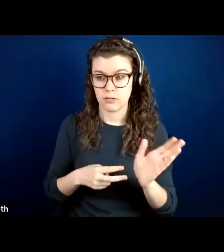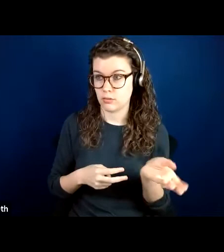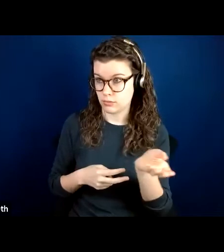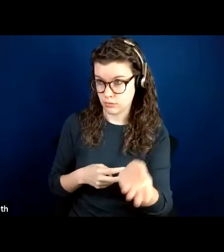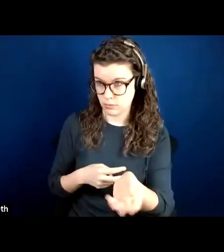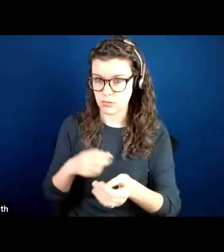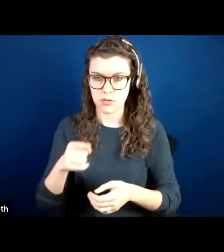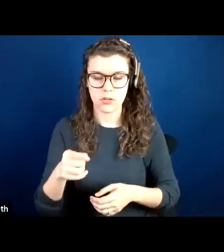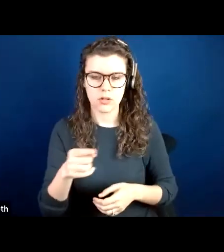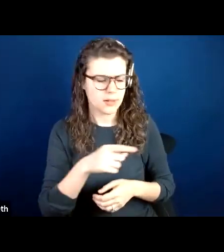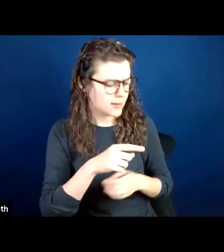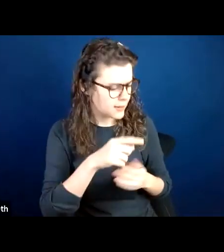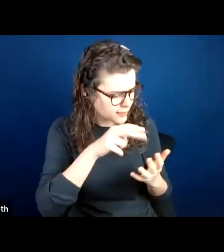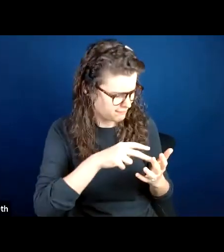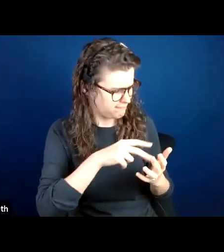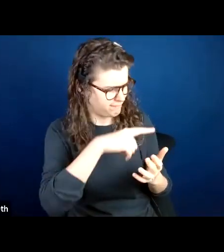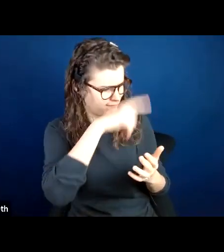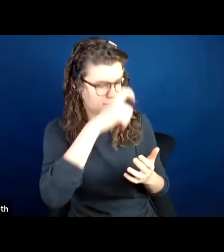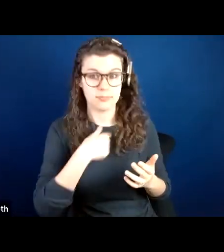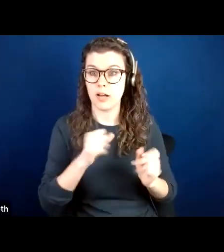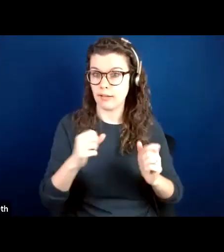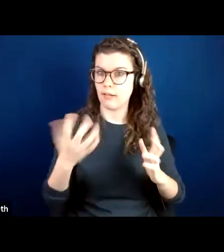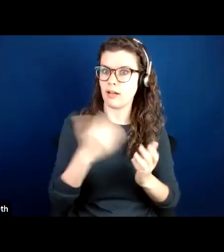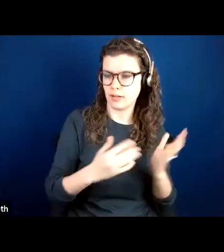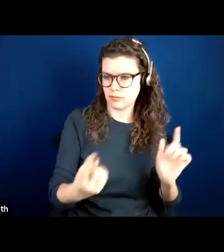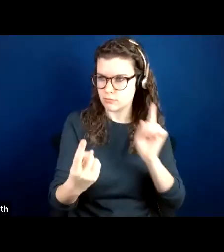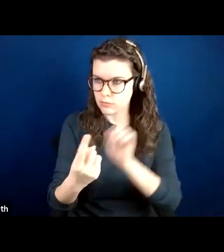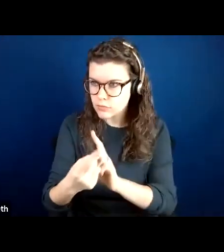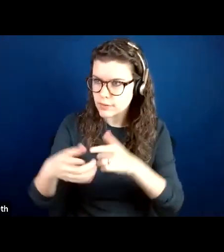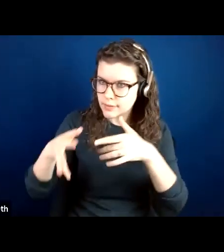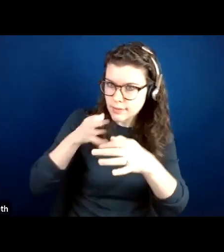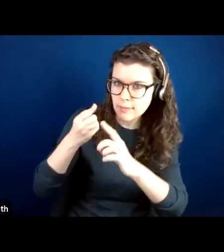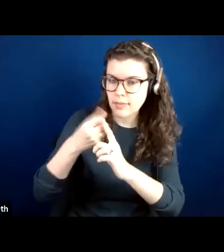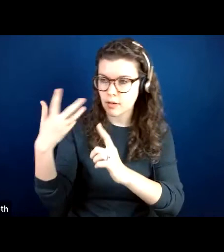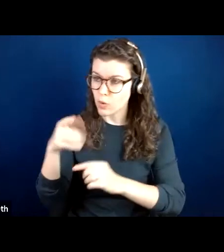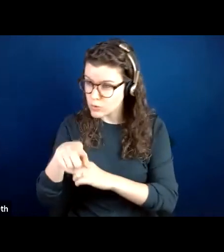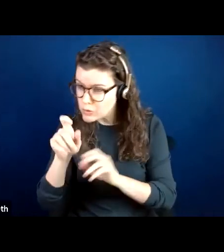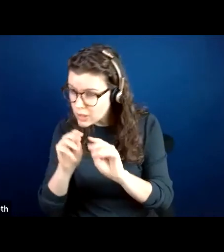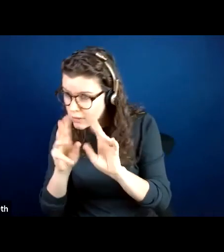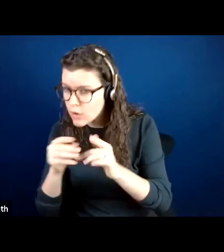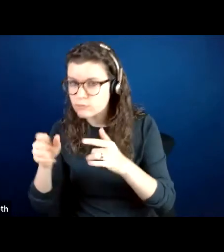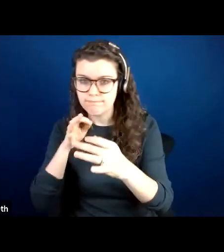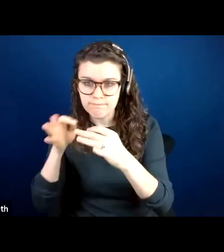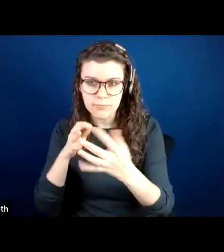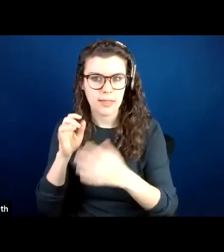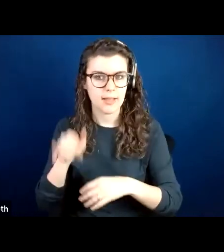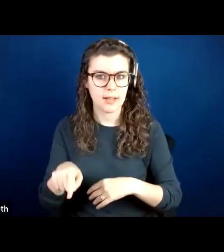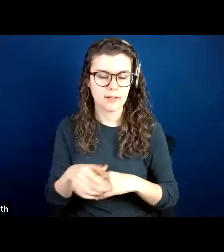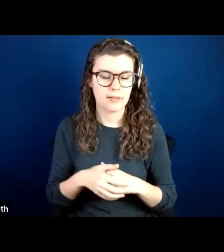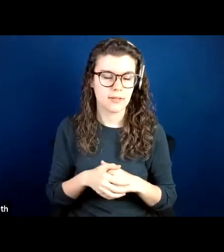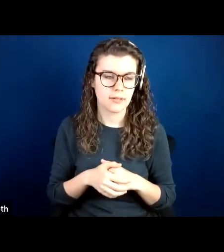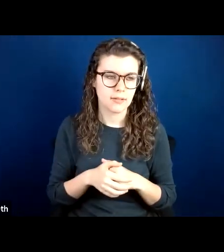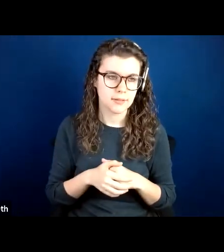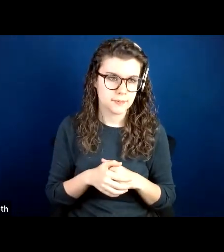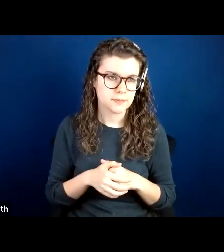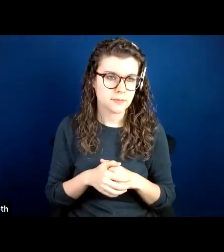take a look at something and help explain what I meant, if they need further clarifications. And